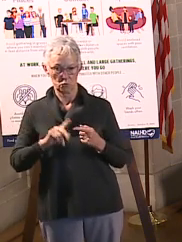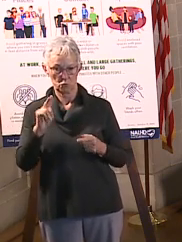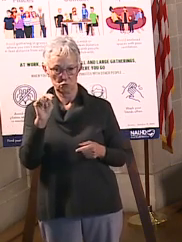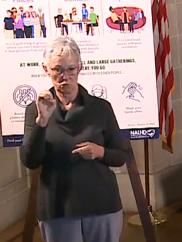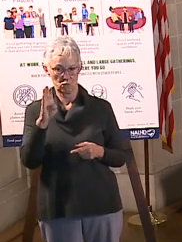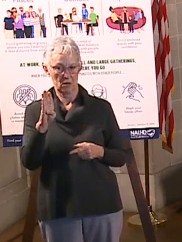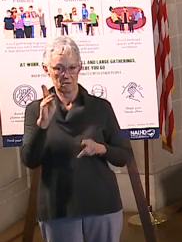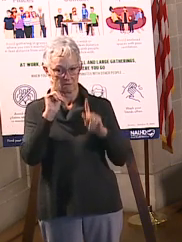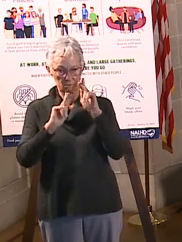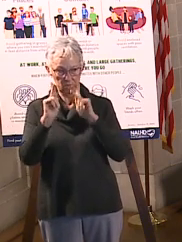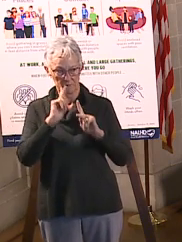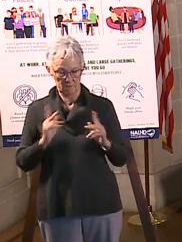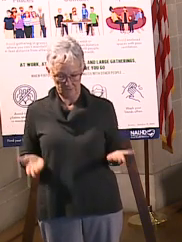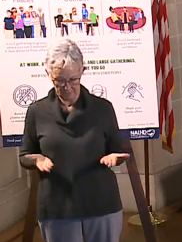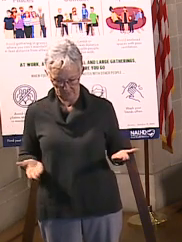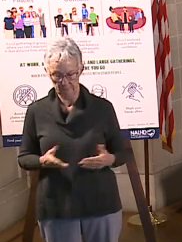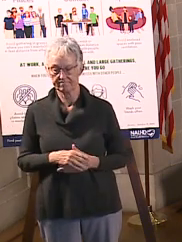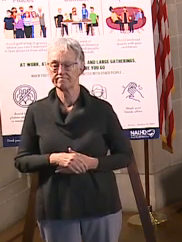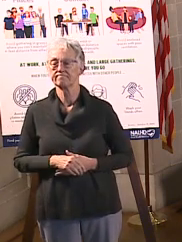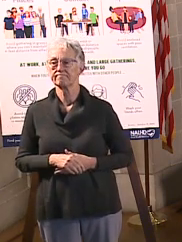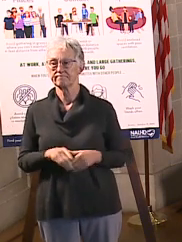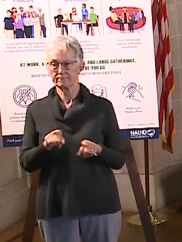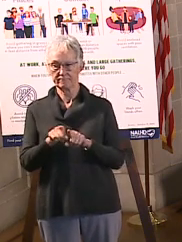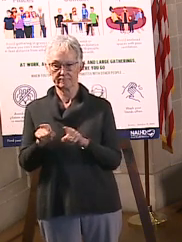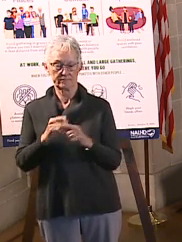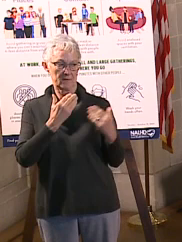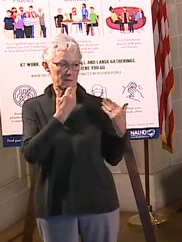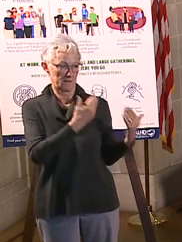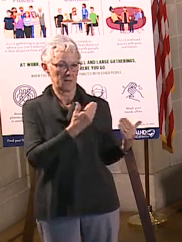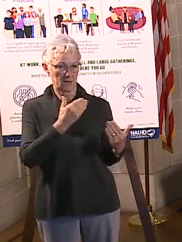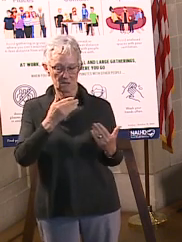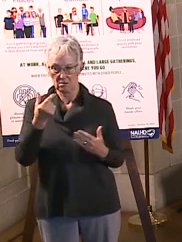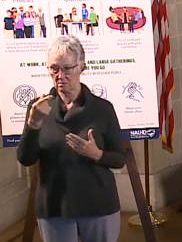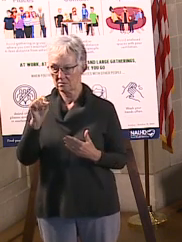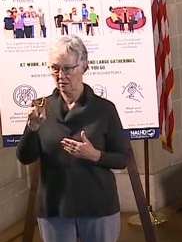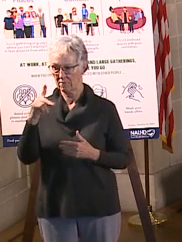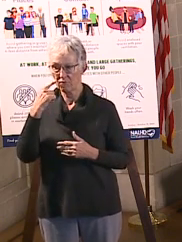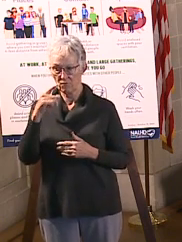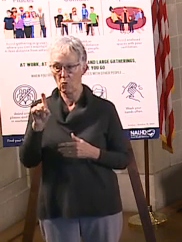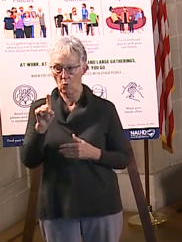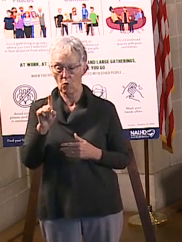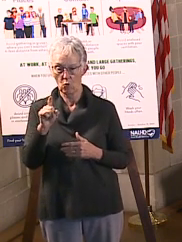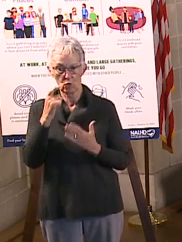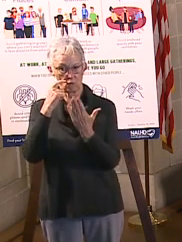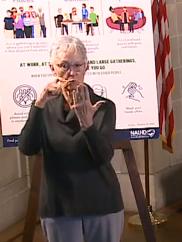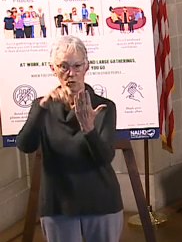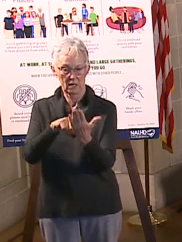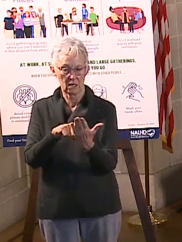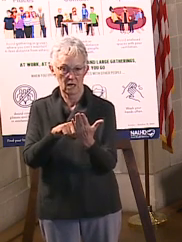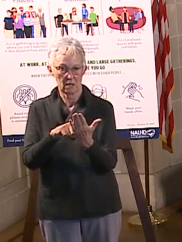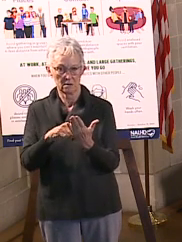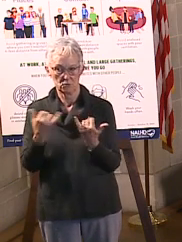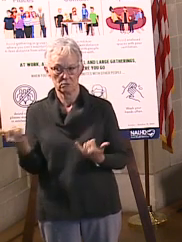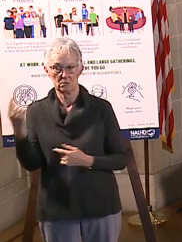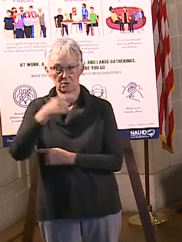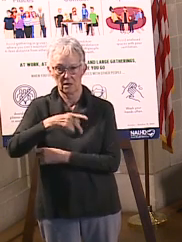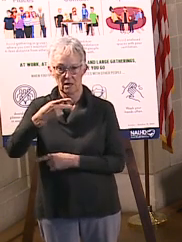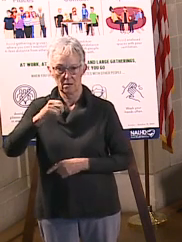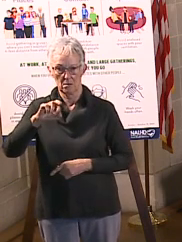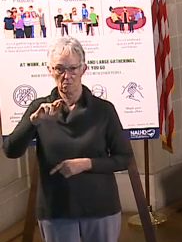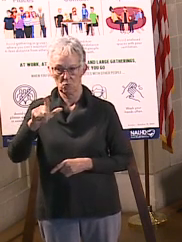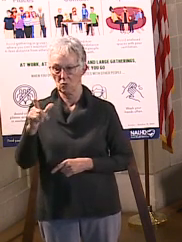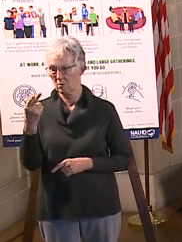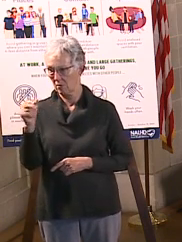there. And I also want to thank the governor for highlighting that today is Pearl Harbor Day. As somebody that wore the uniform for 38 years, this